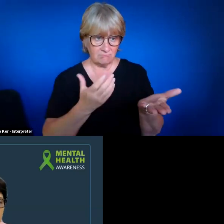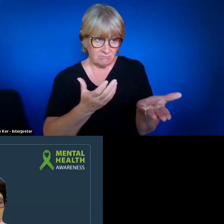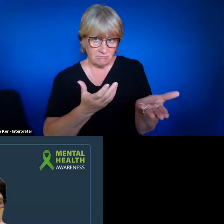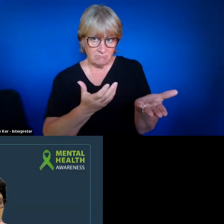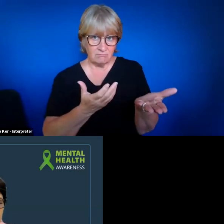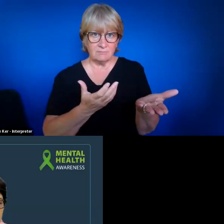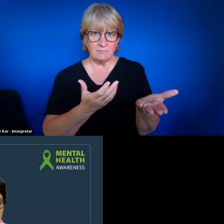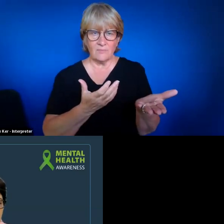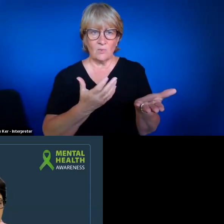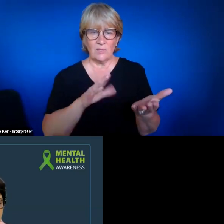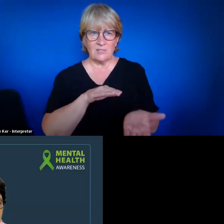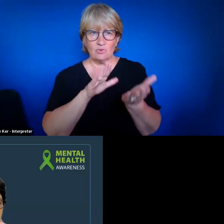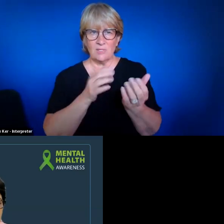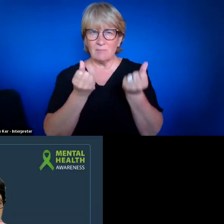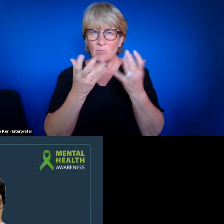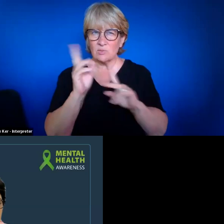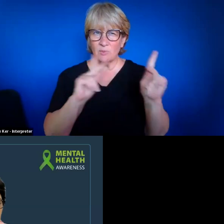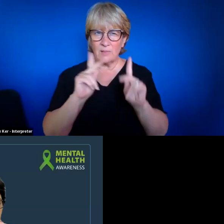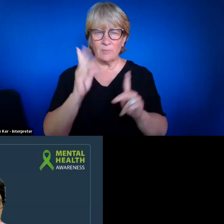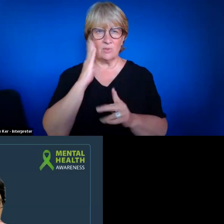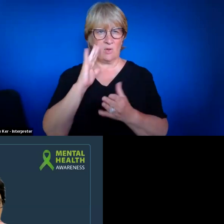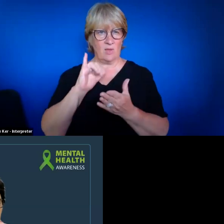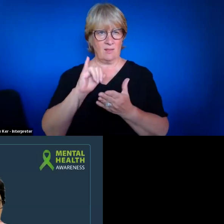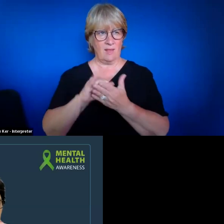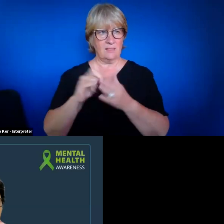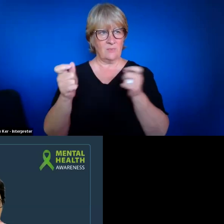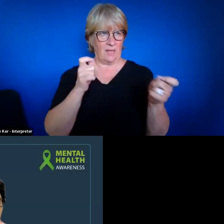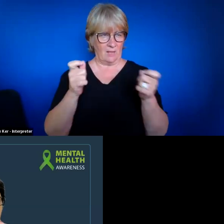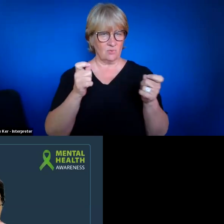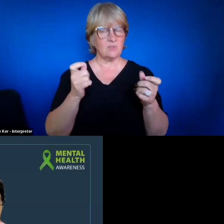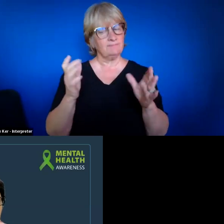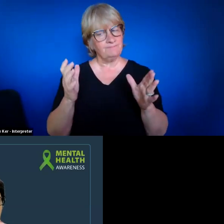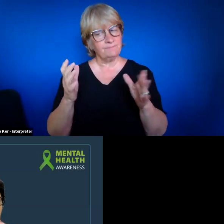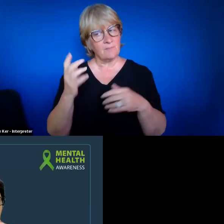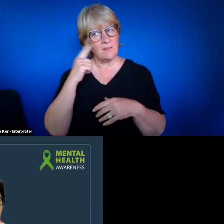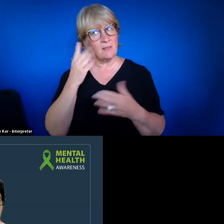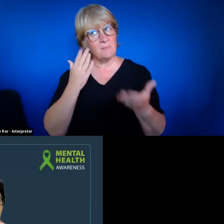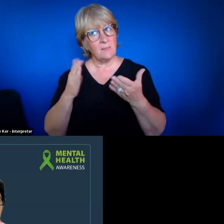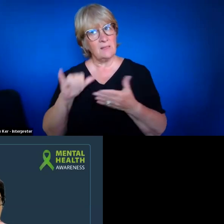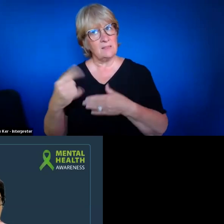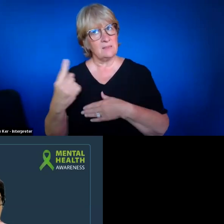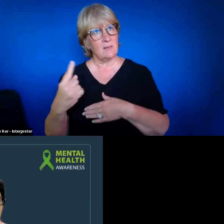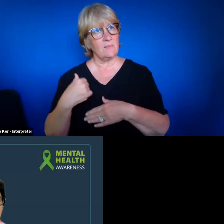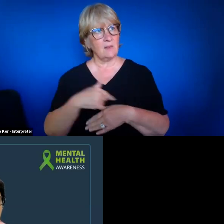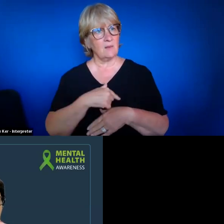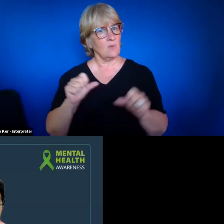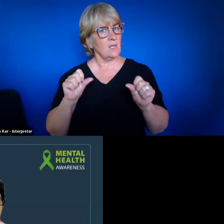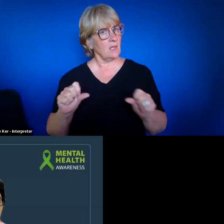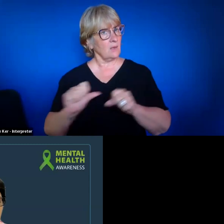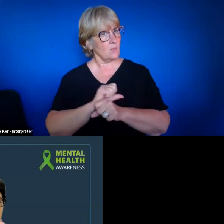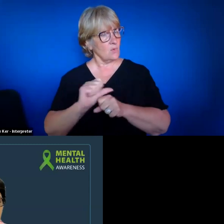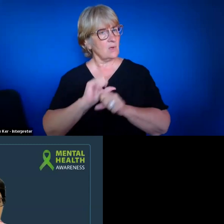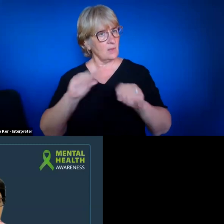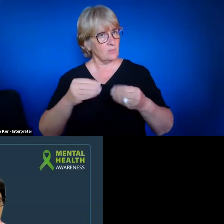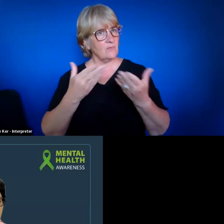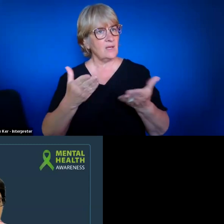and when it's addressed to multiple people, knowing that it's being handled. So I think maybe this is something that we can work on providing